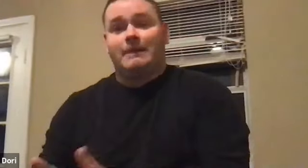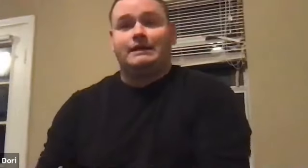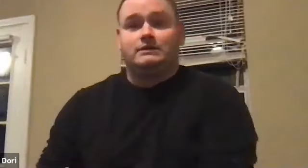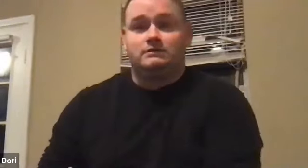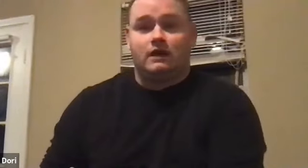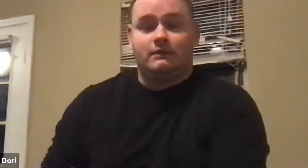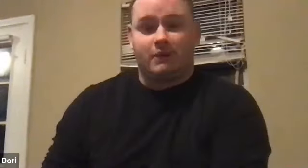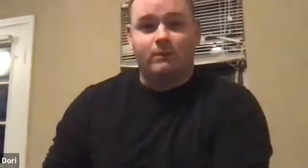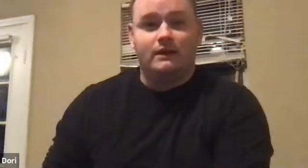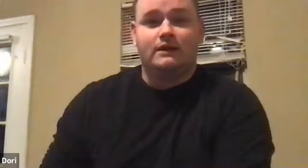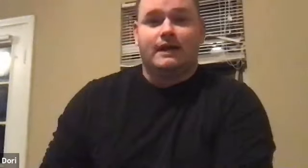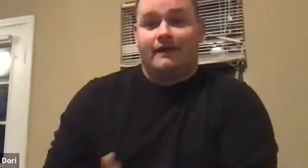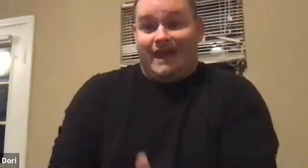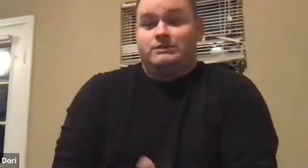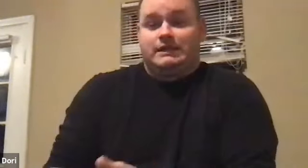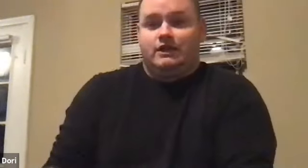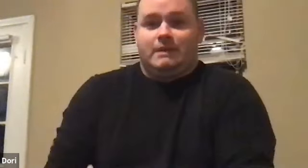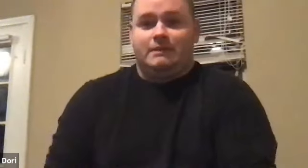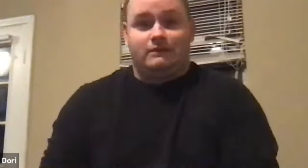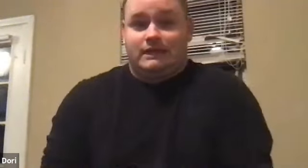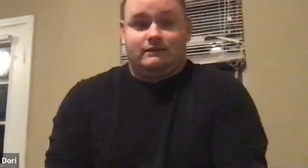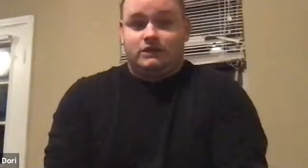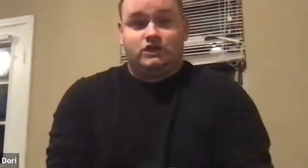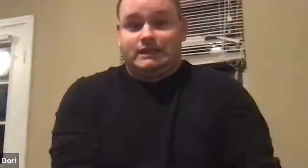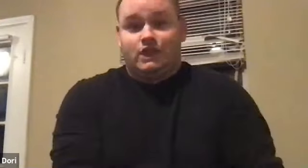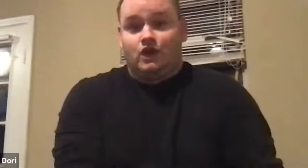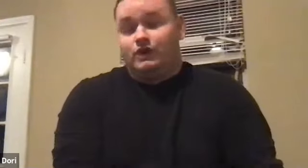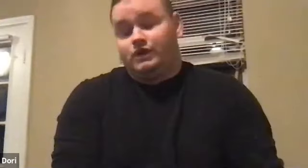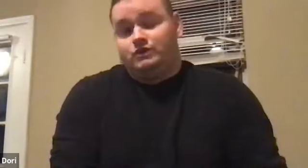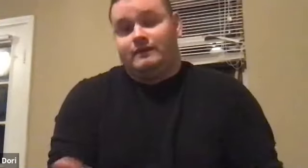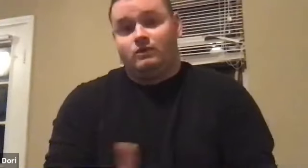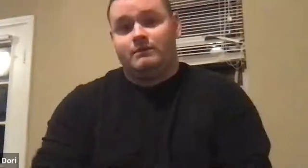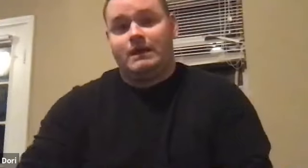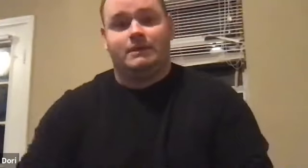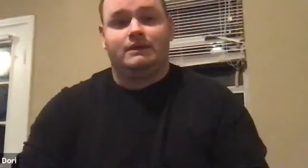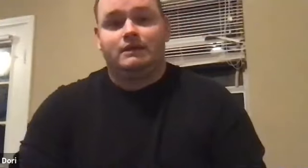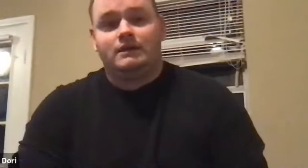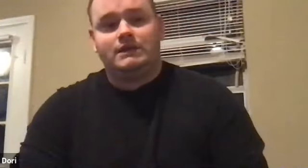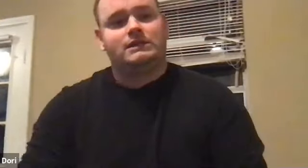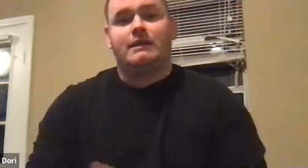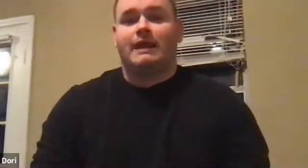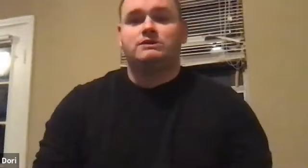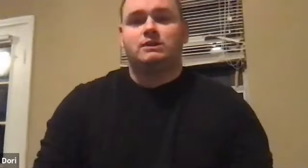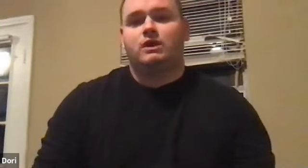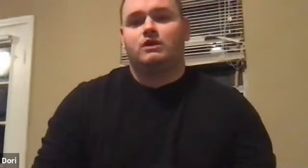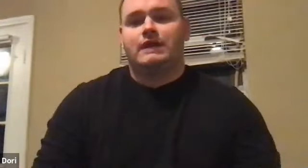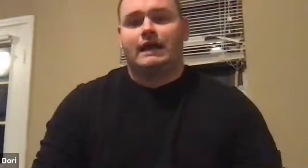my diploma. And that was the year he met me. I was like, just a year earlier, you never would have met me. And he said, yeah, but I still would have learned sign